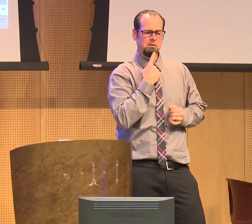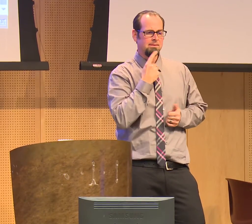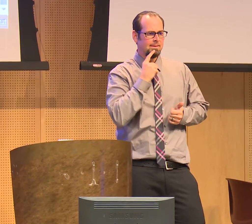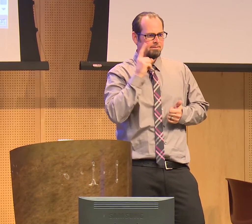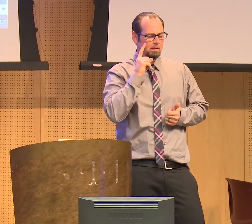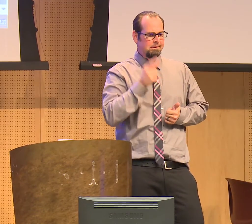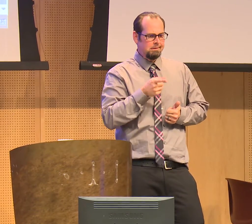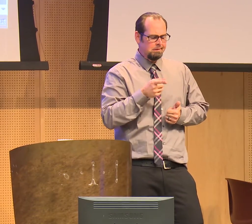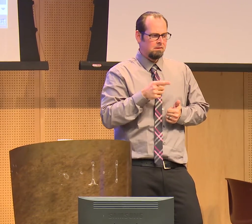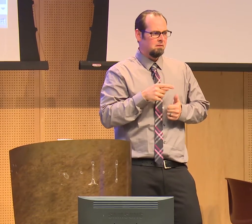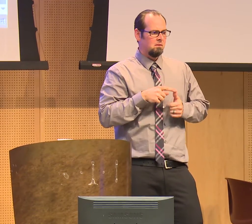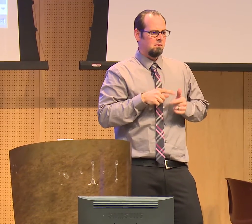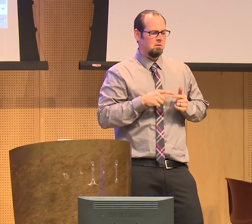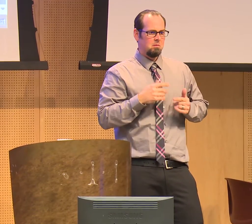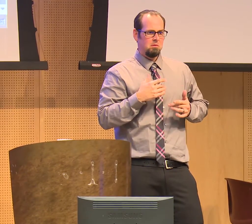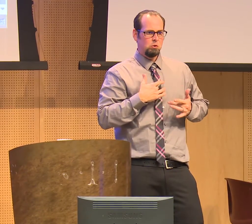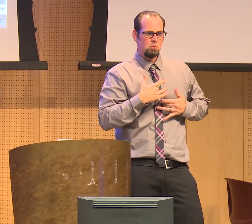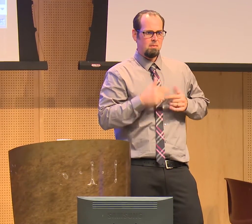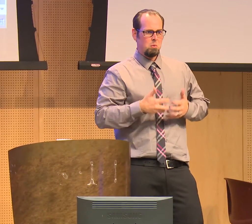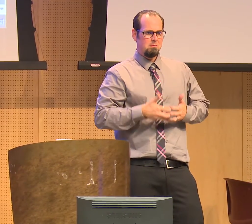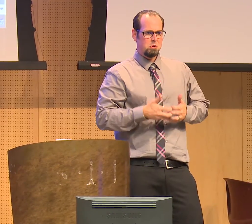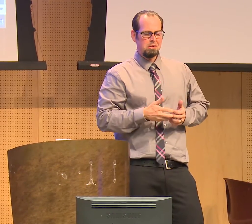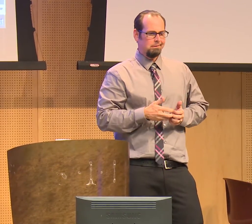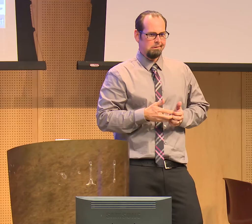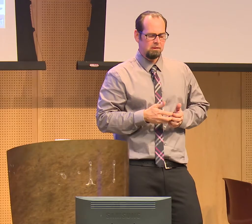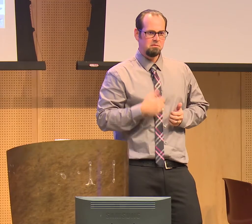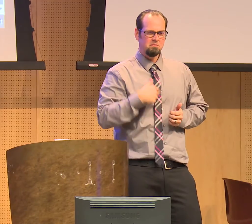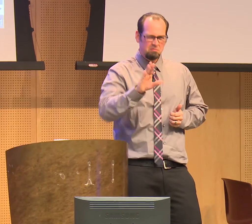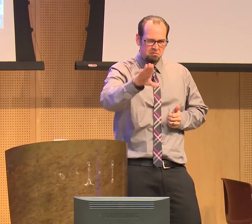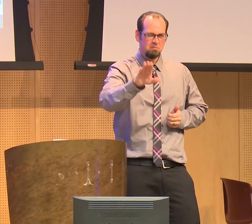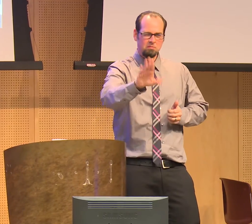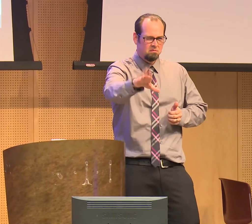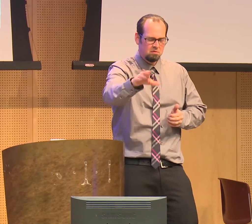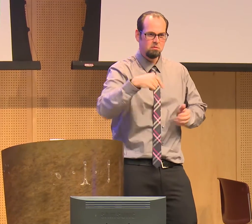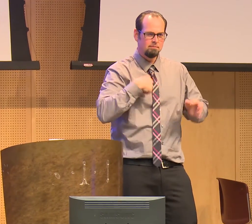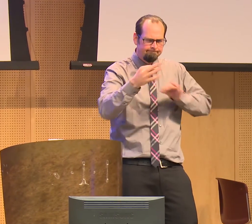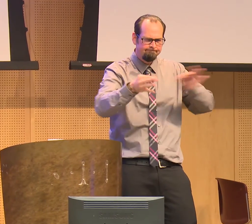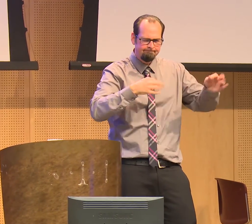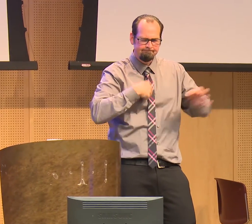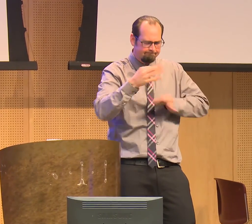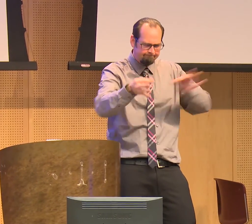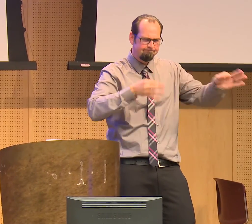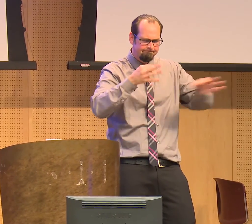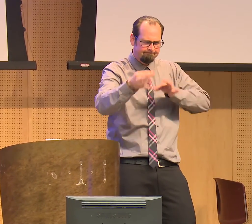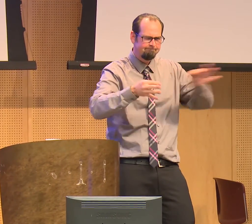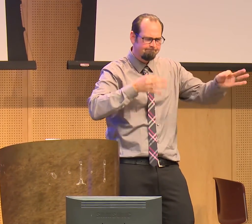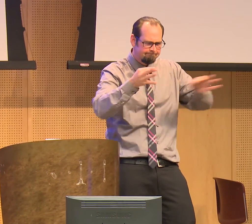difficult. They realized I was deaf, and they didn't think I could work on the machines.